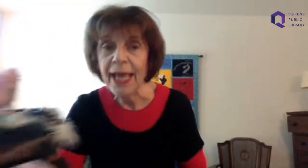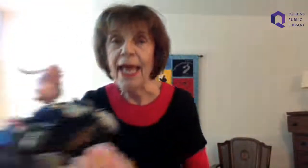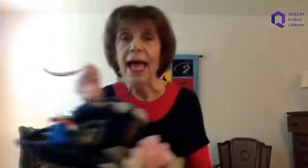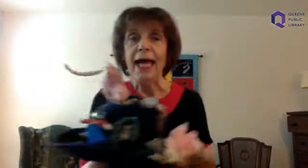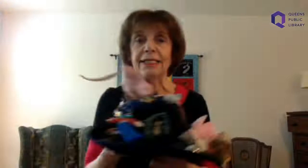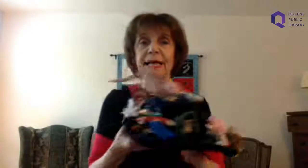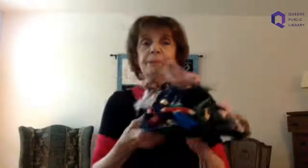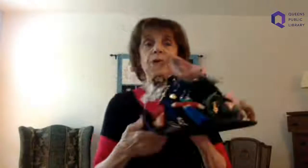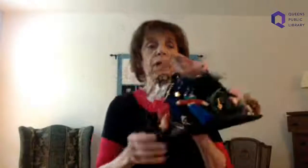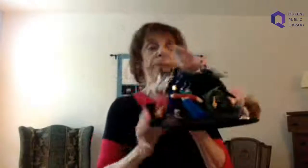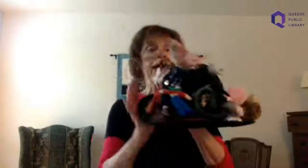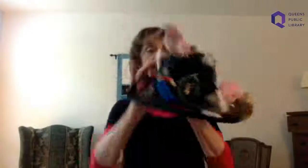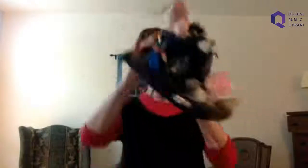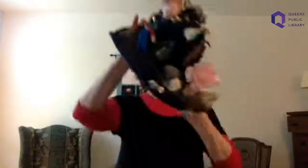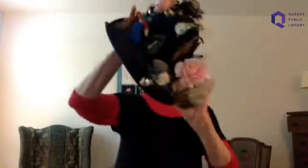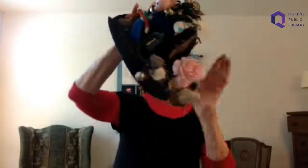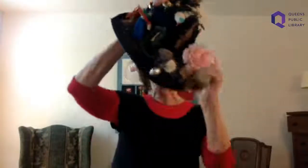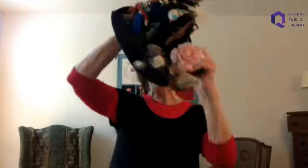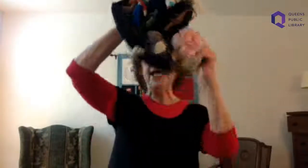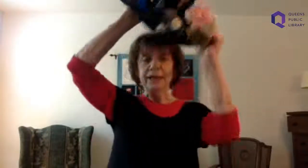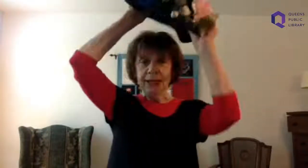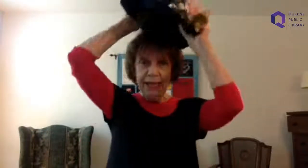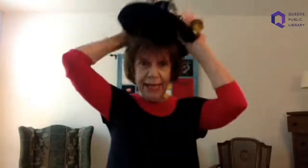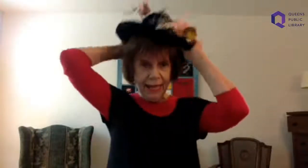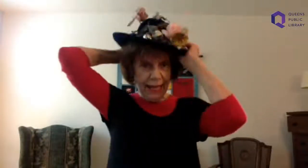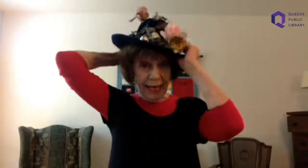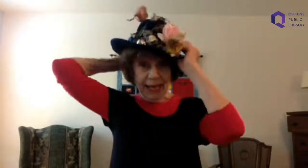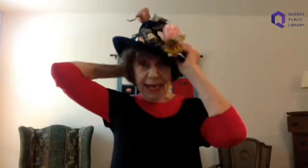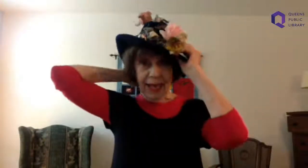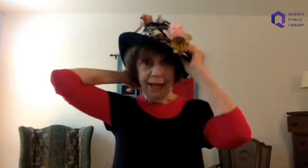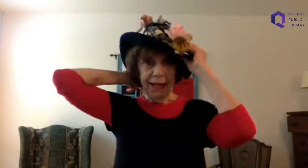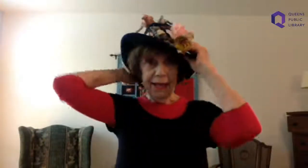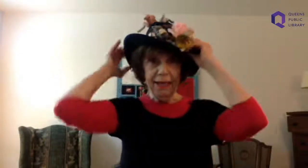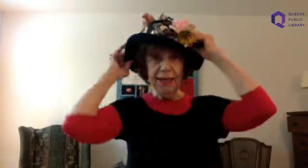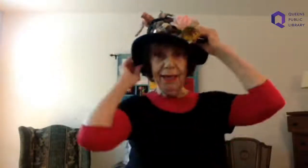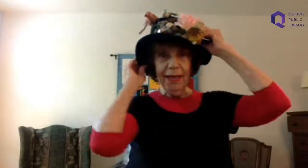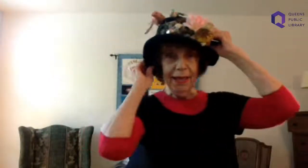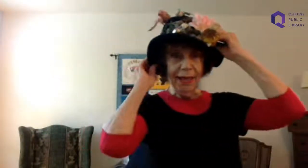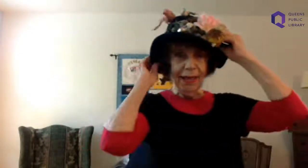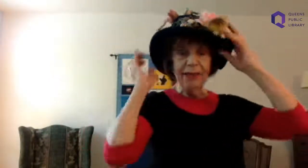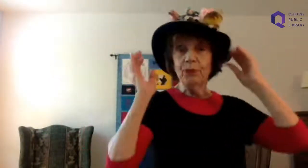as I put on my story hat.